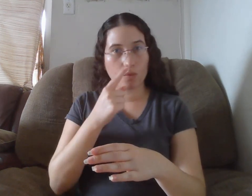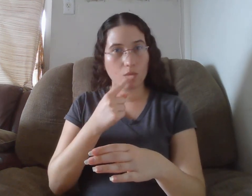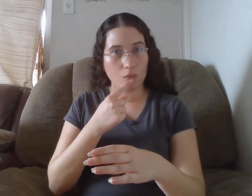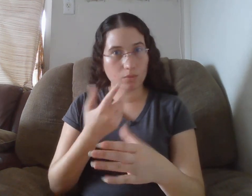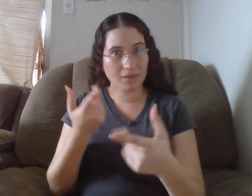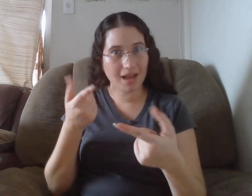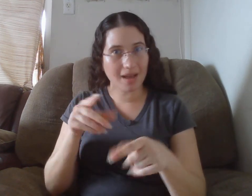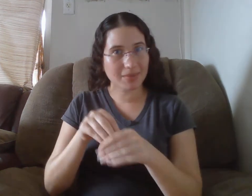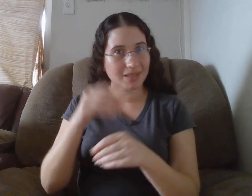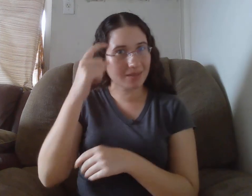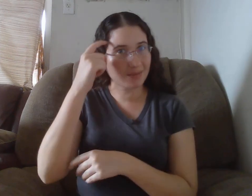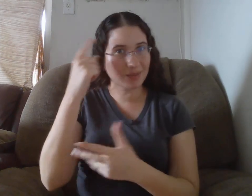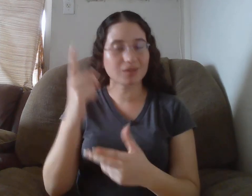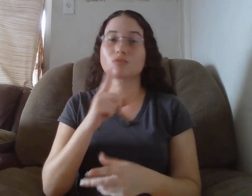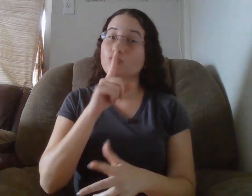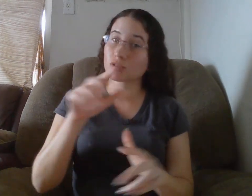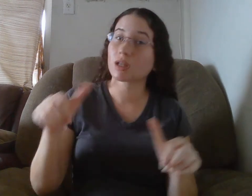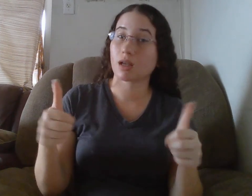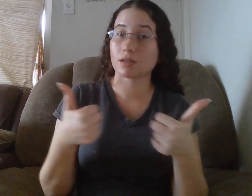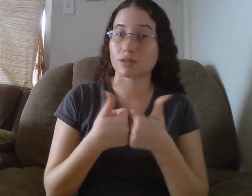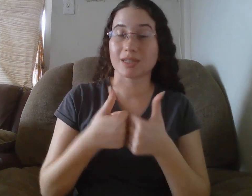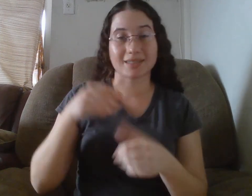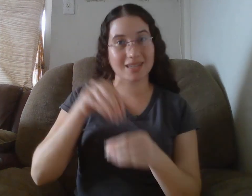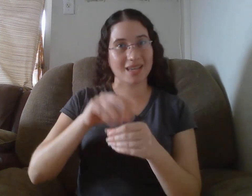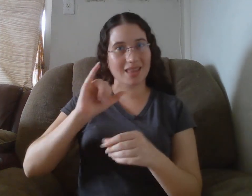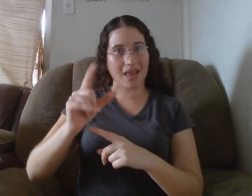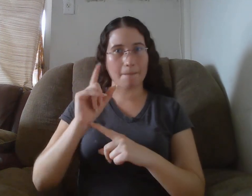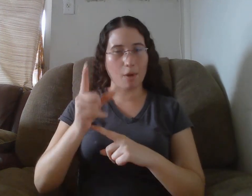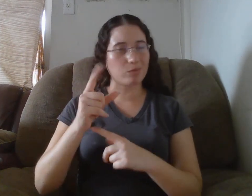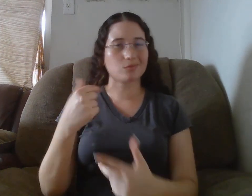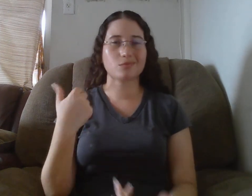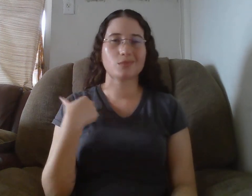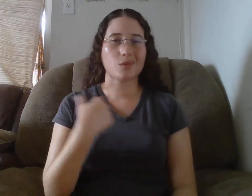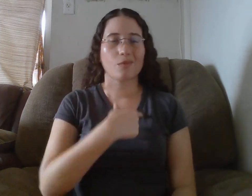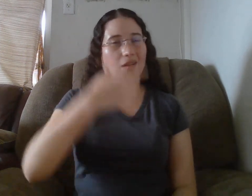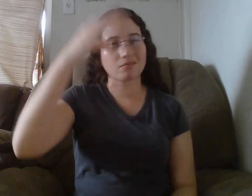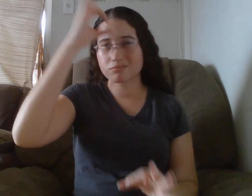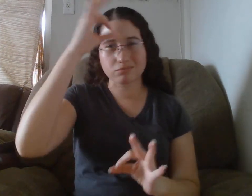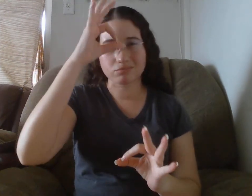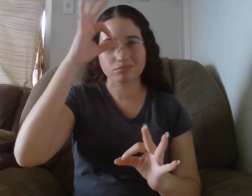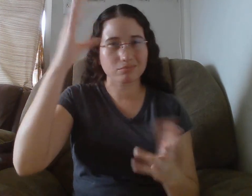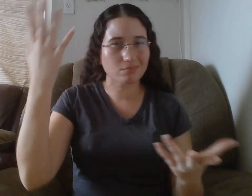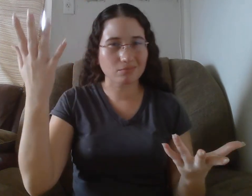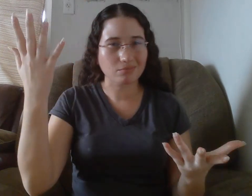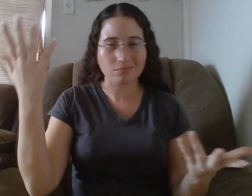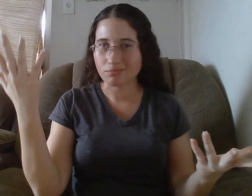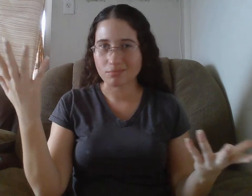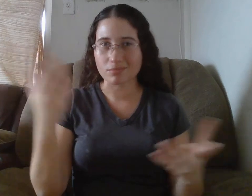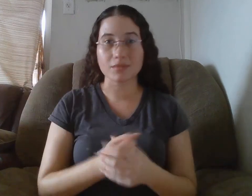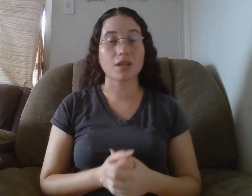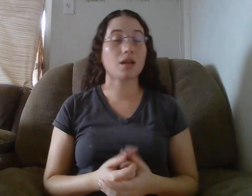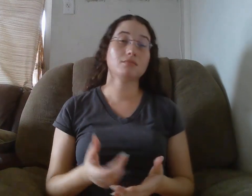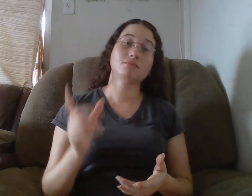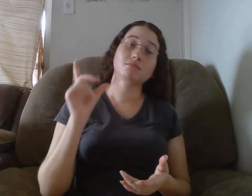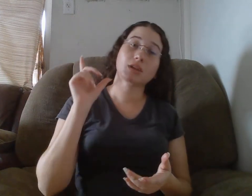The challenge we have is, in that moment, we're often not aware of what's going on. And that later, seconds